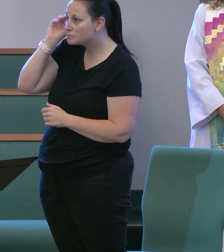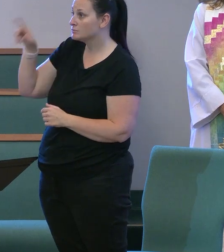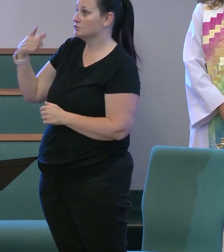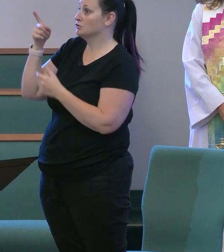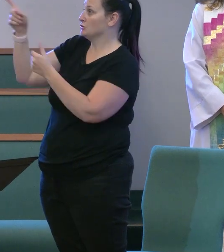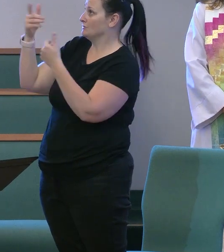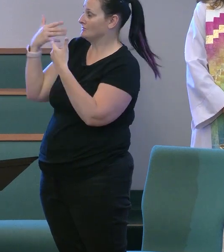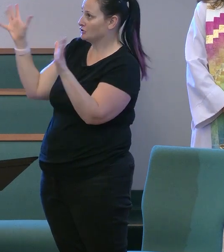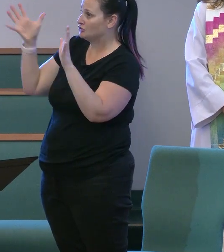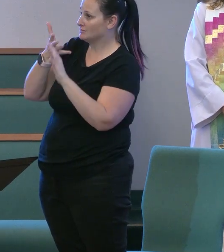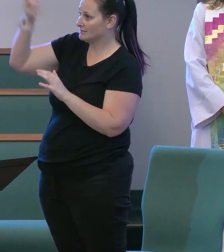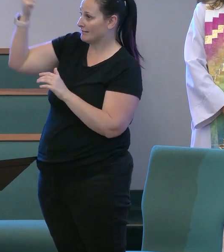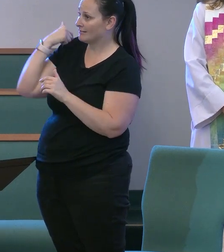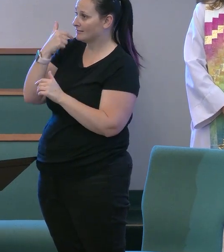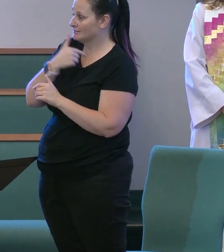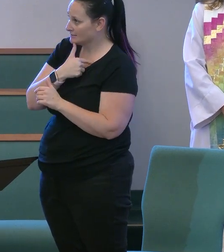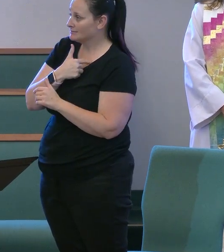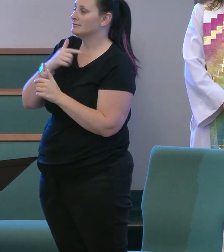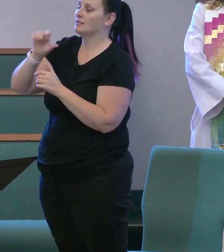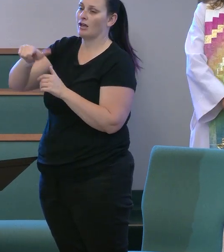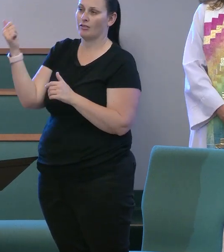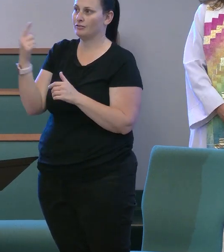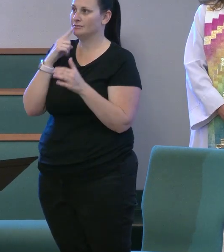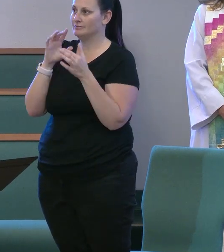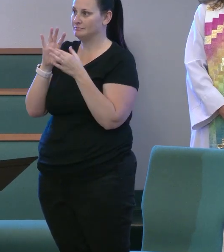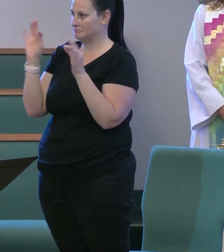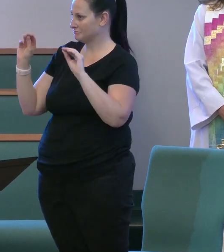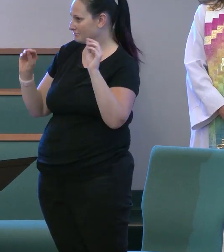just as you have taken us and others said no,